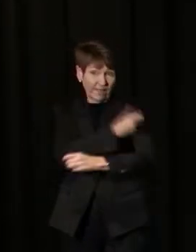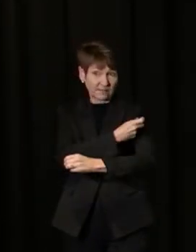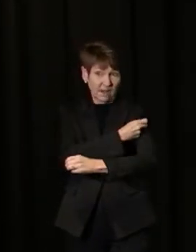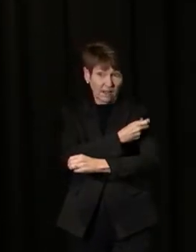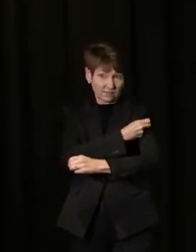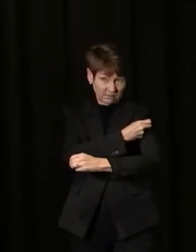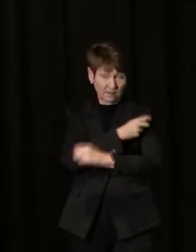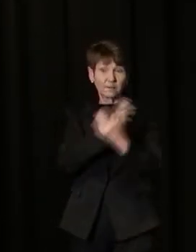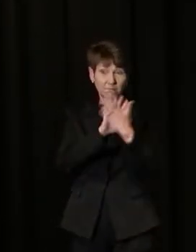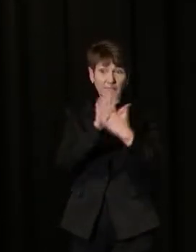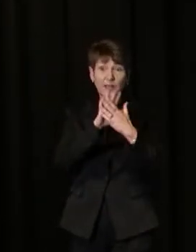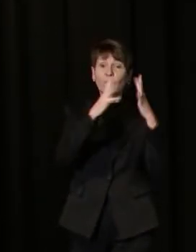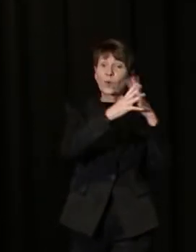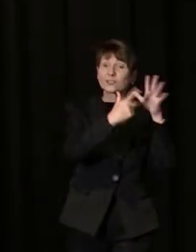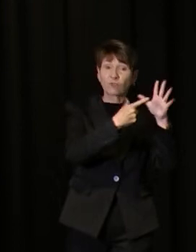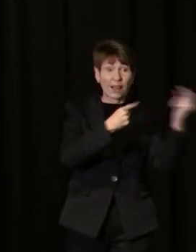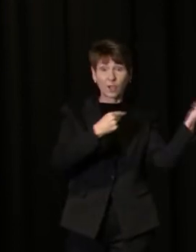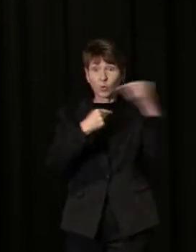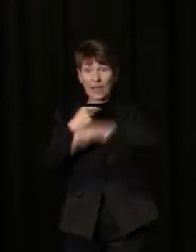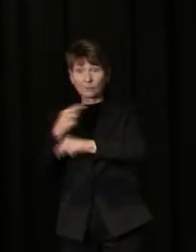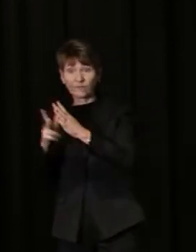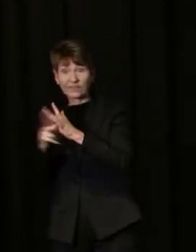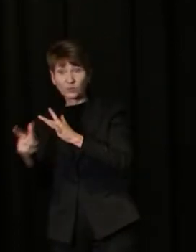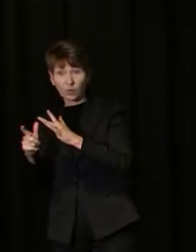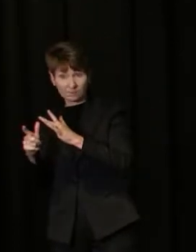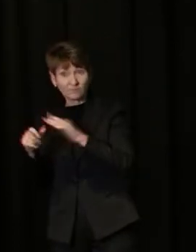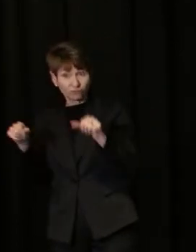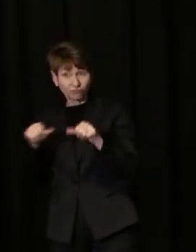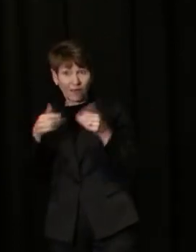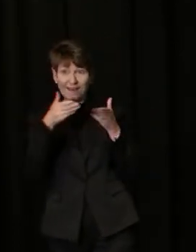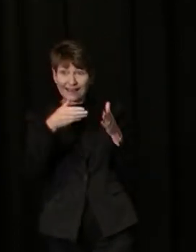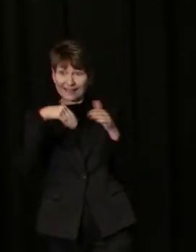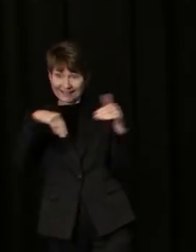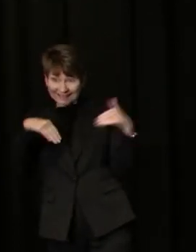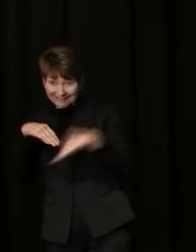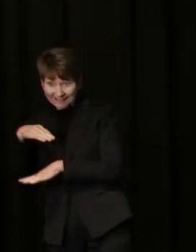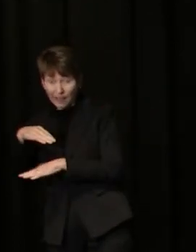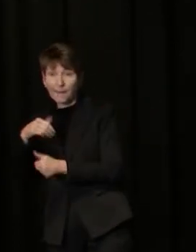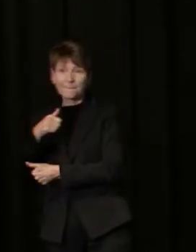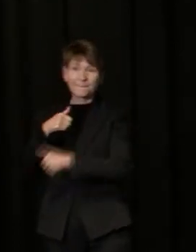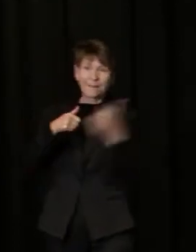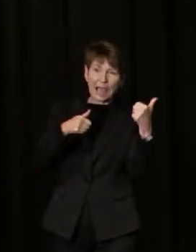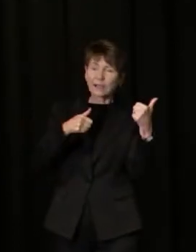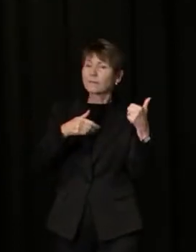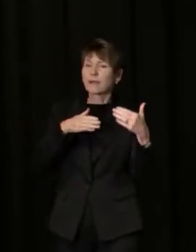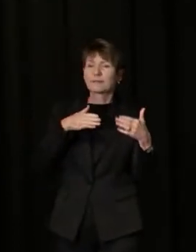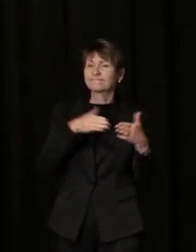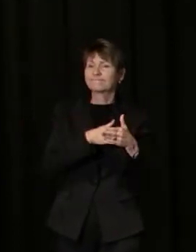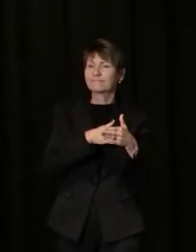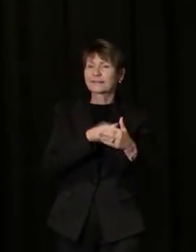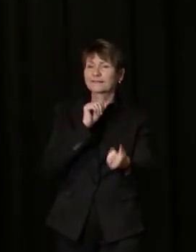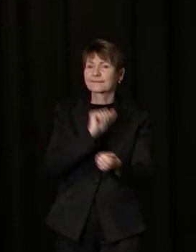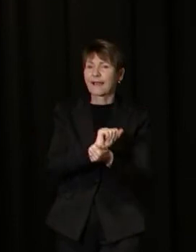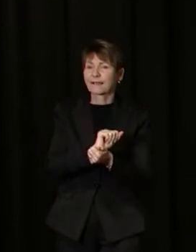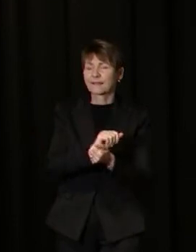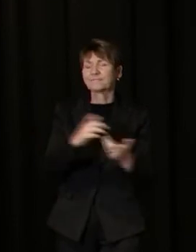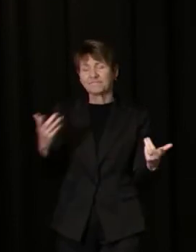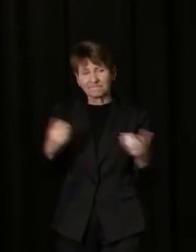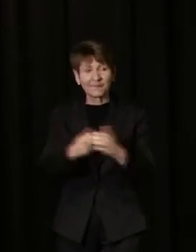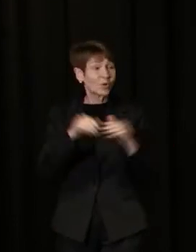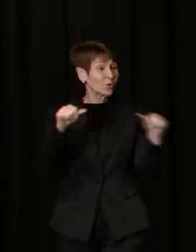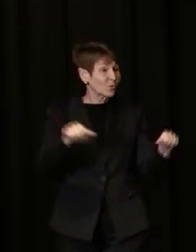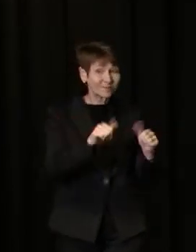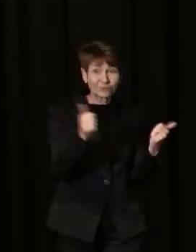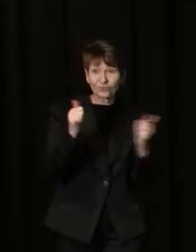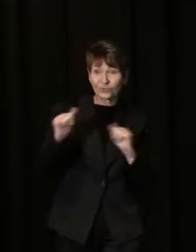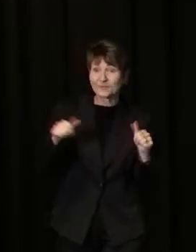with Premier Perrottet very, very soon. Any other issues? All good. Thank you so much. Enjoy your Sunday.